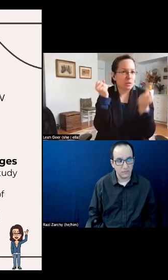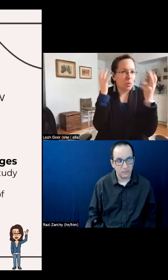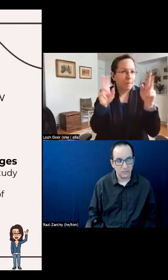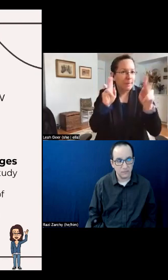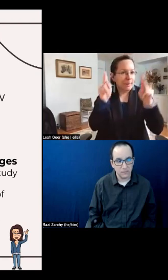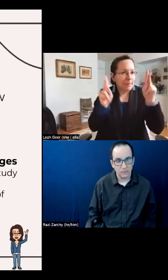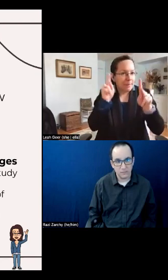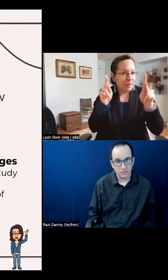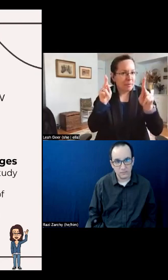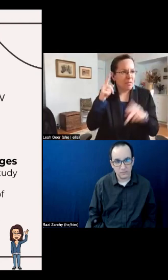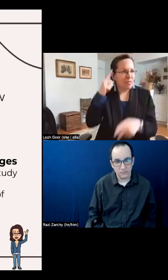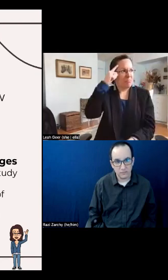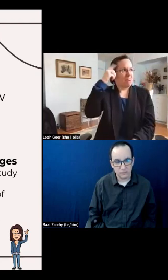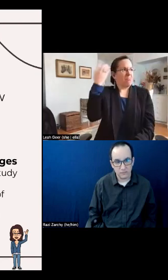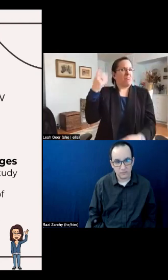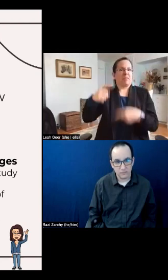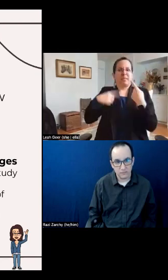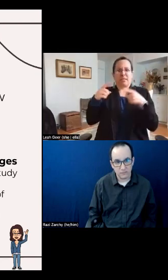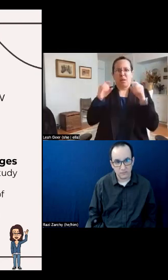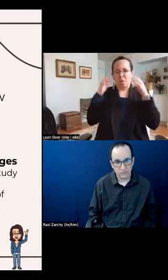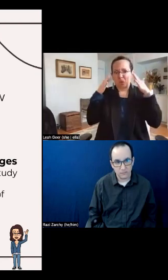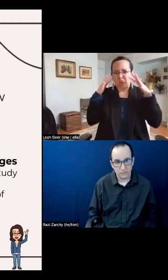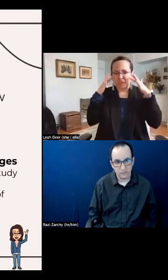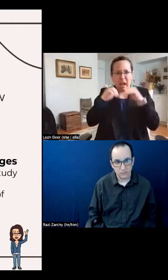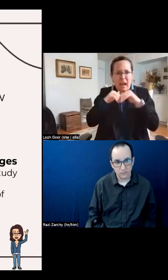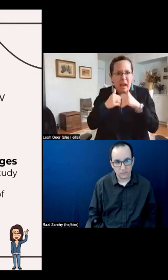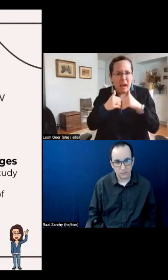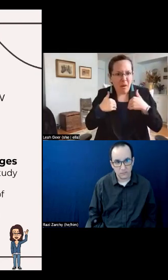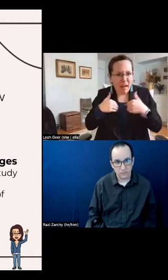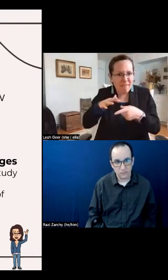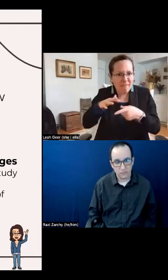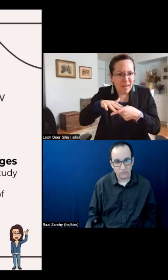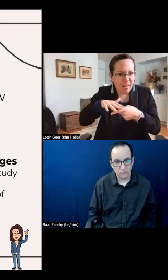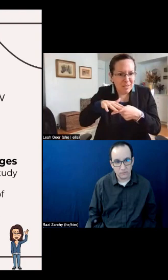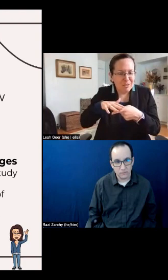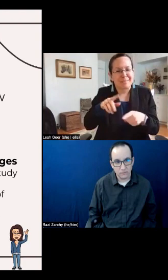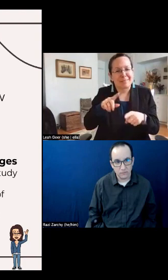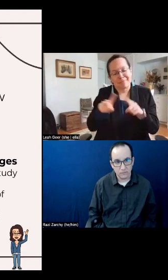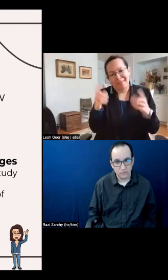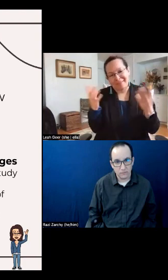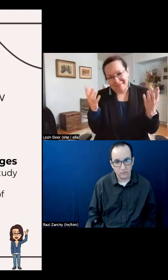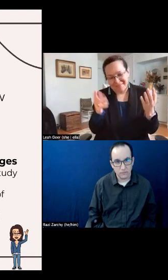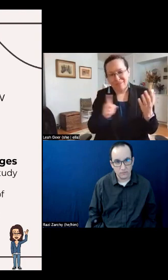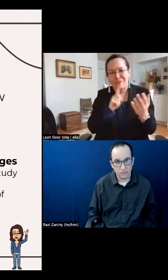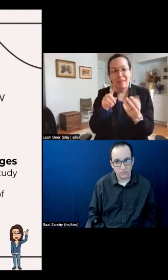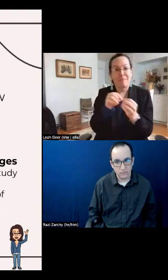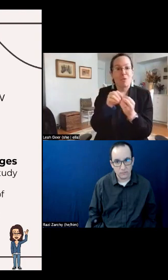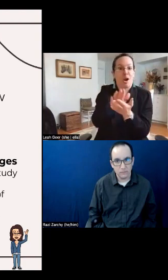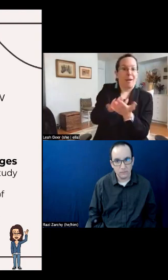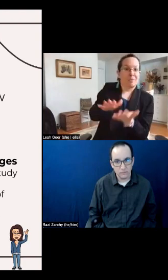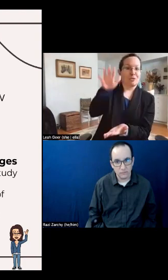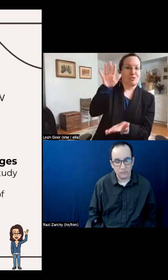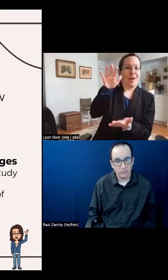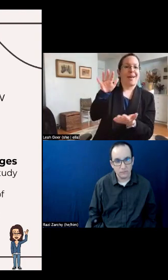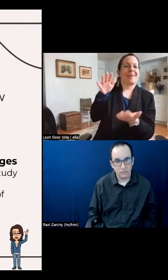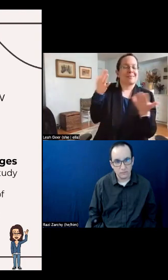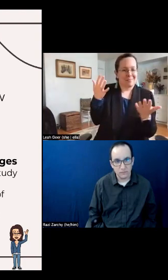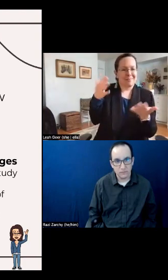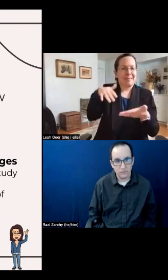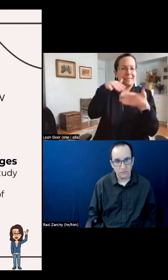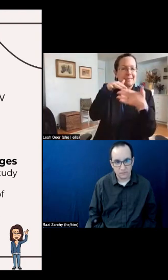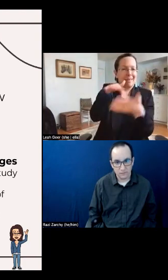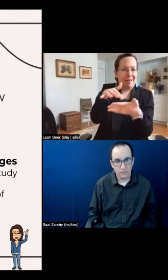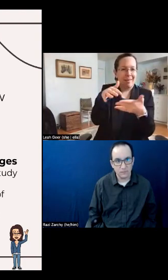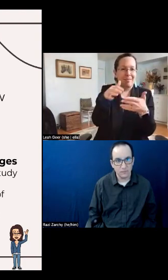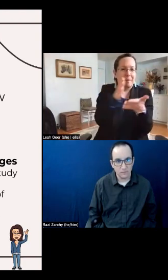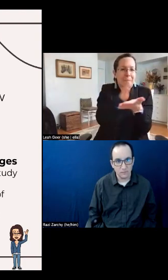combinations. And what it is that we invite you to think differently about, that phonology is not just for